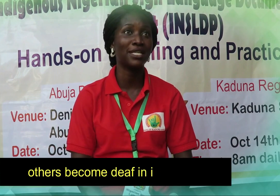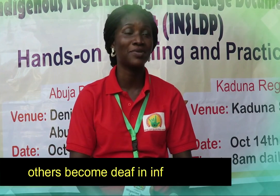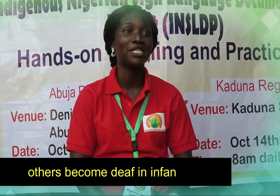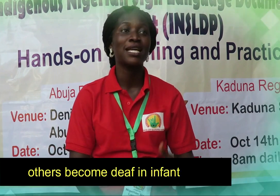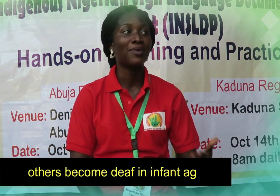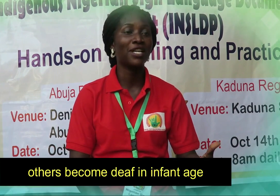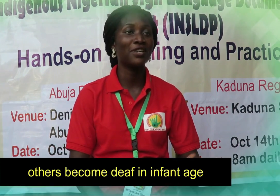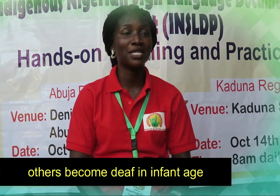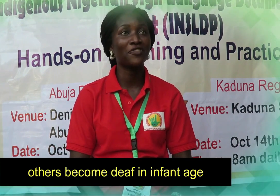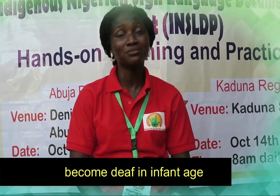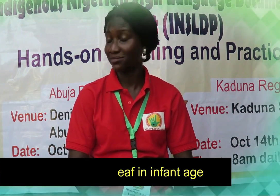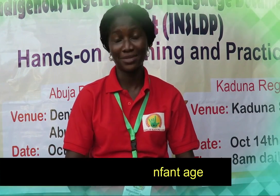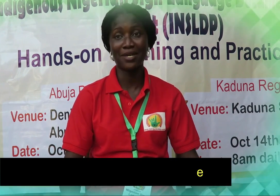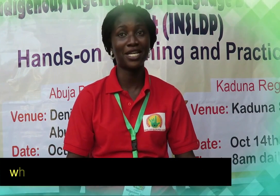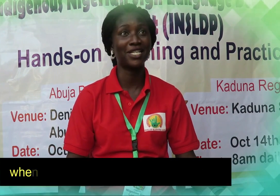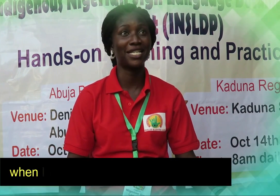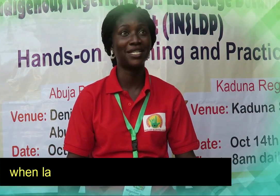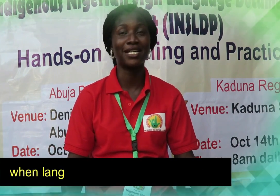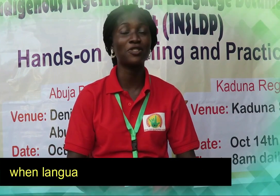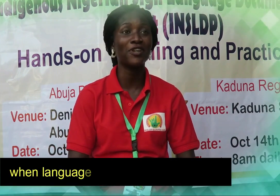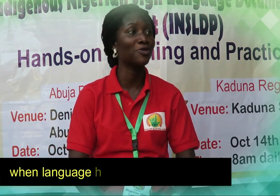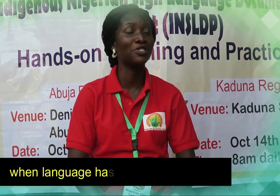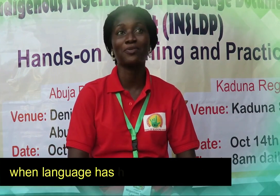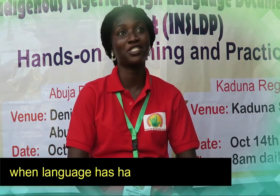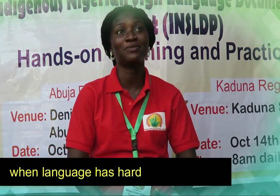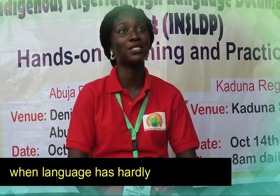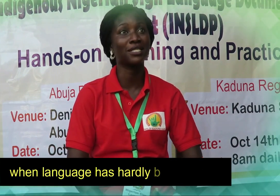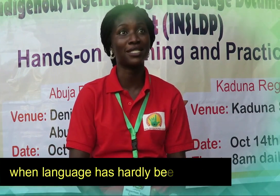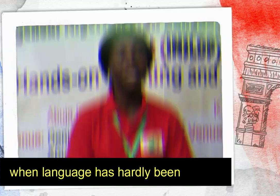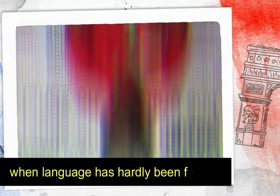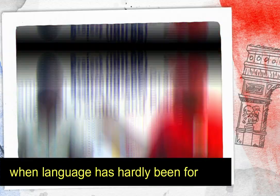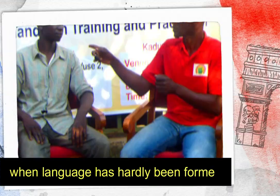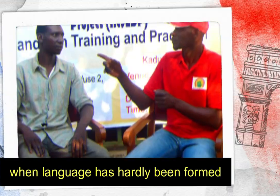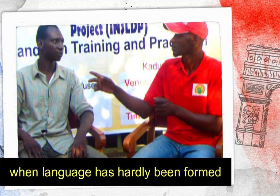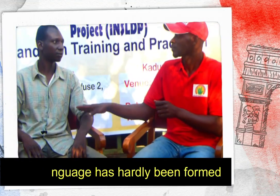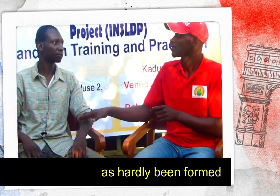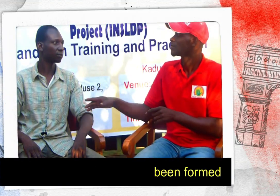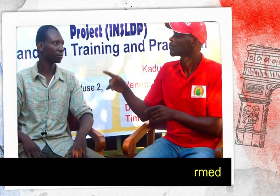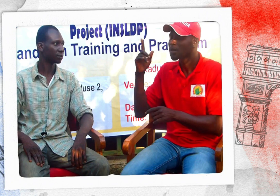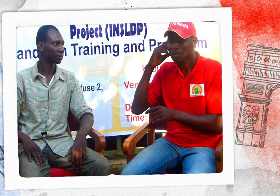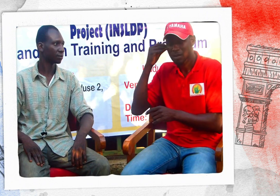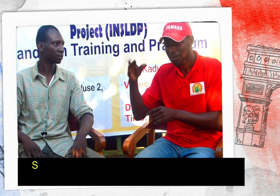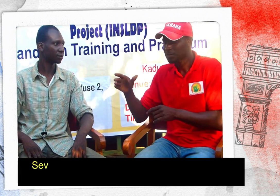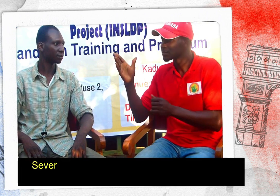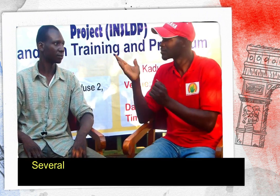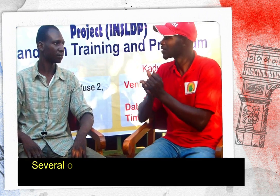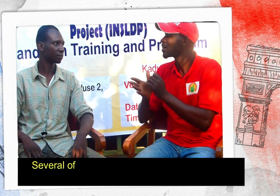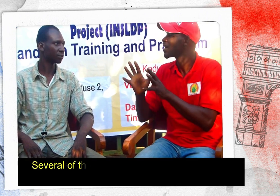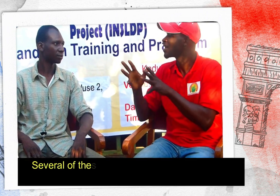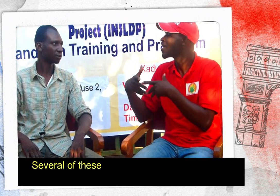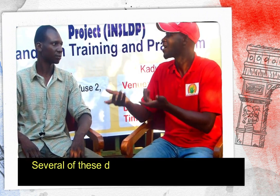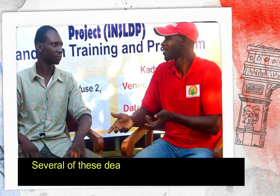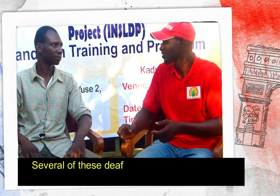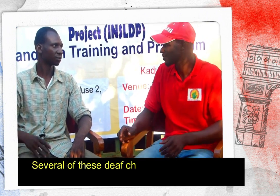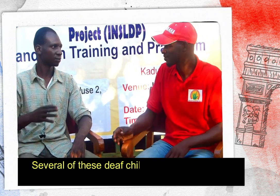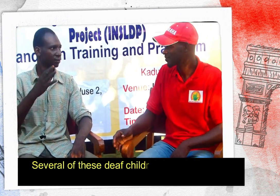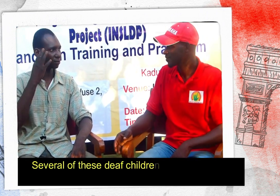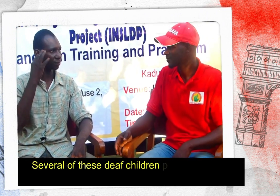in infant age, when language has hardly been formed. Several of these deaf children